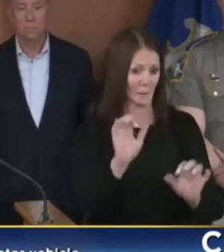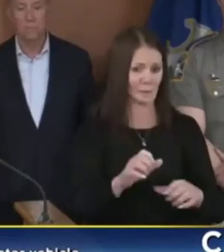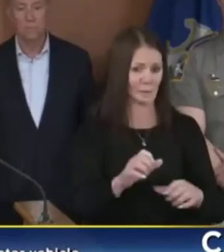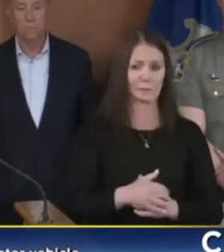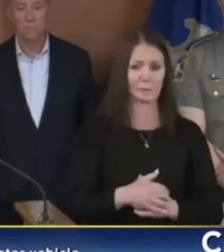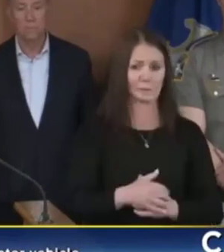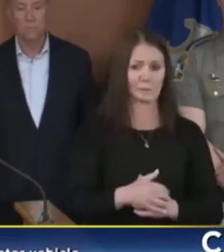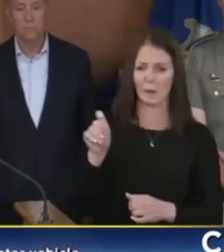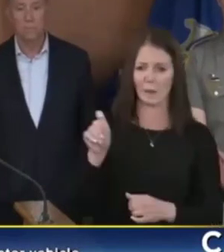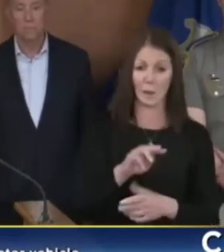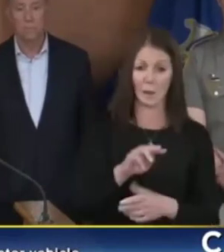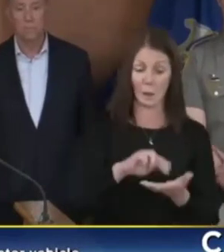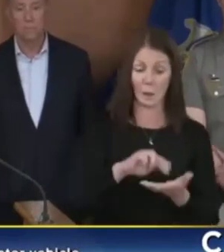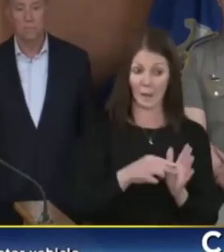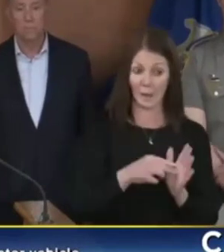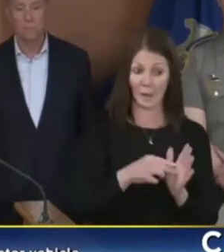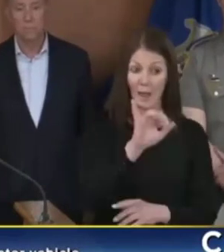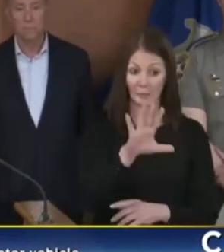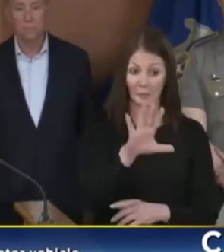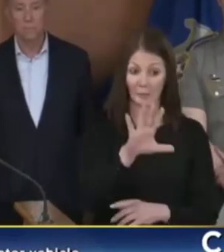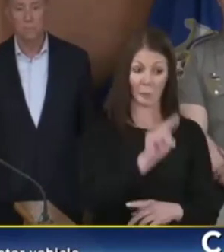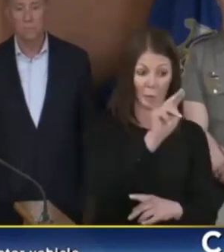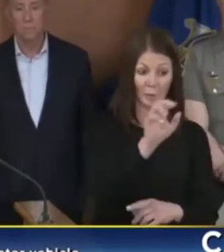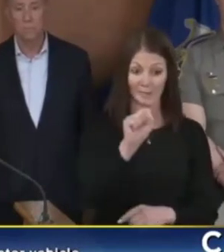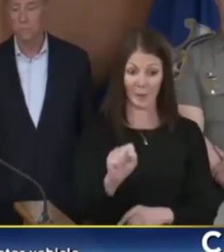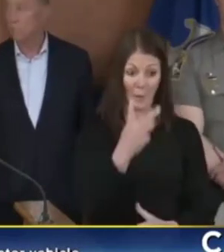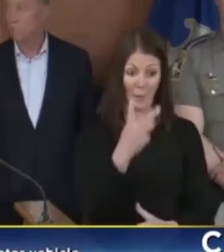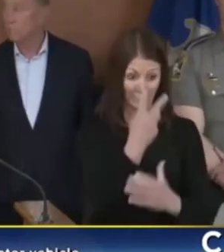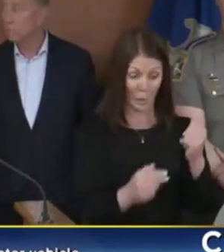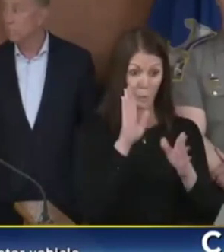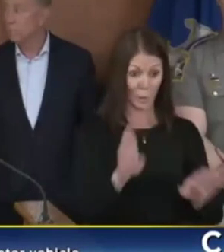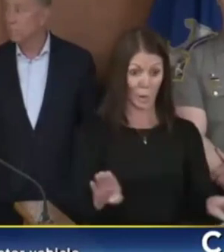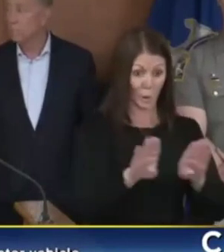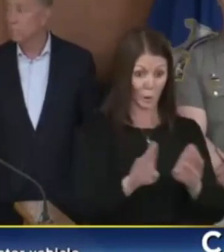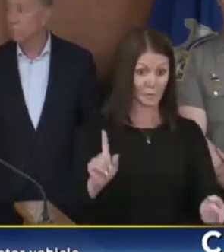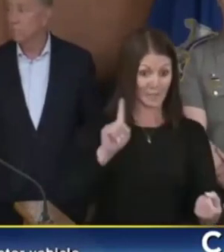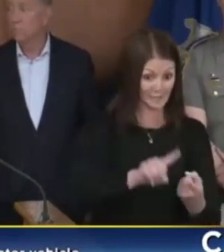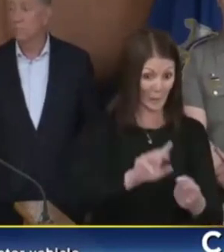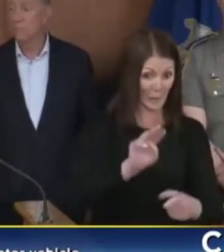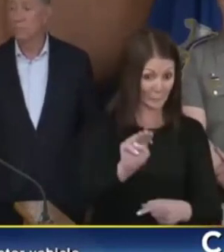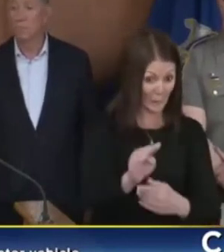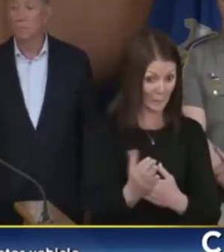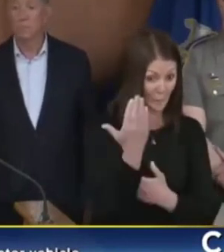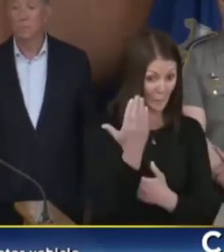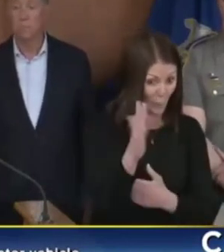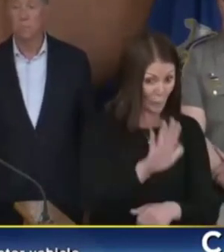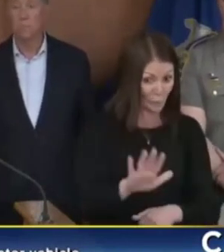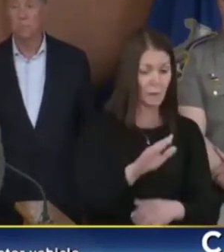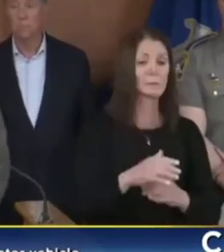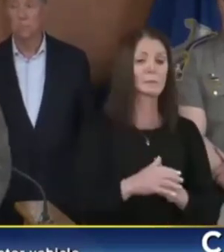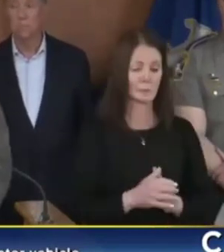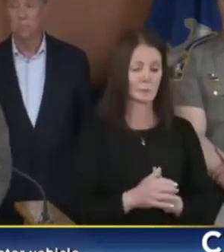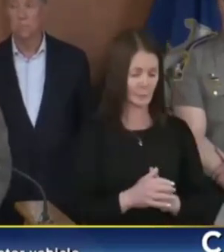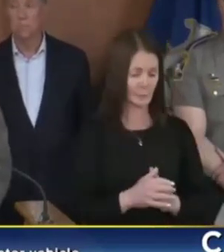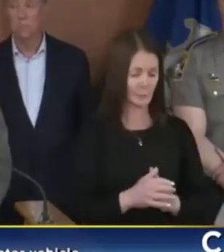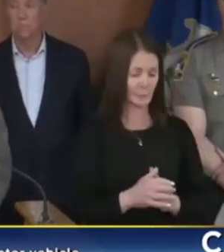95 will be closed in both directions until at least Monday morning. That's your best estimate, Garrett? Yeah, it's not